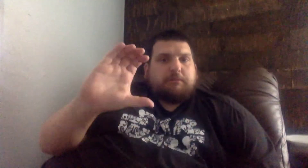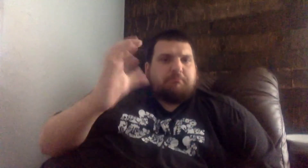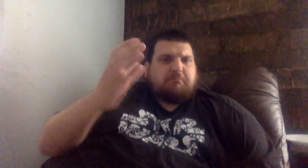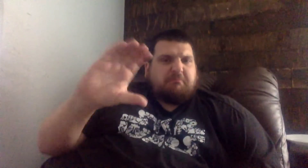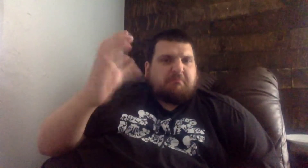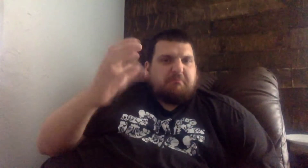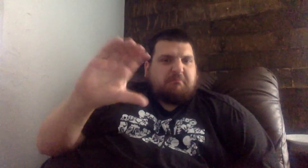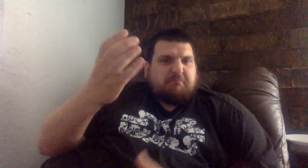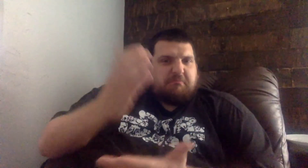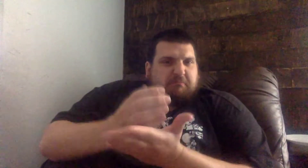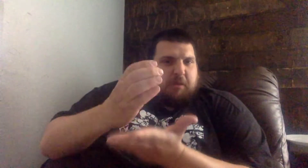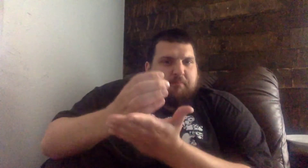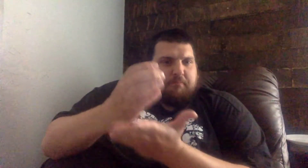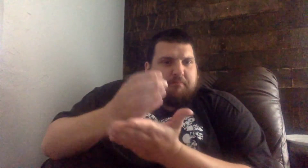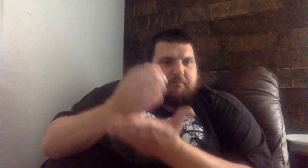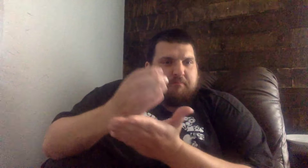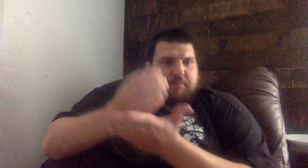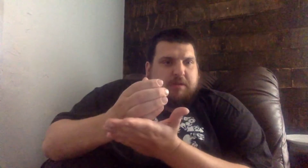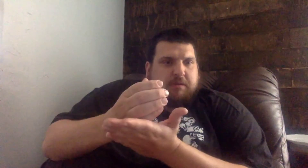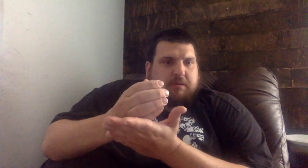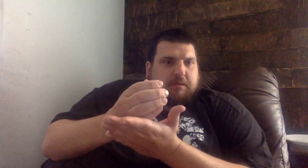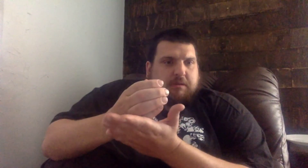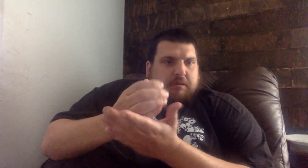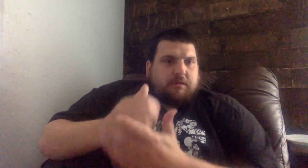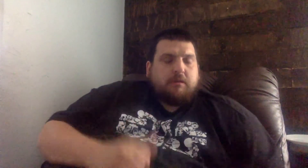Cup is with a C hand shape.